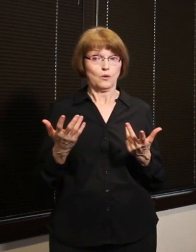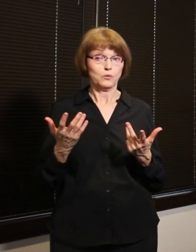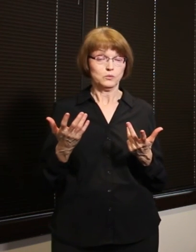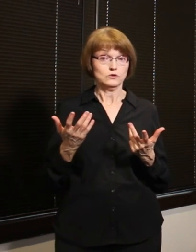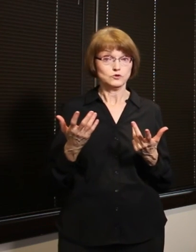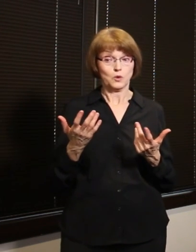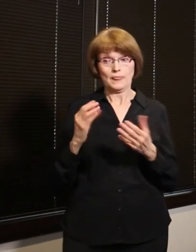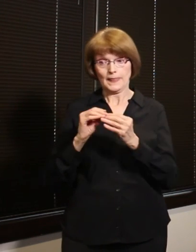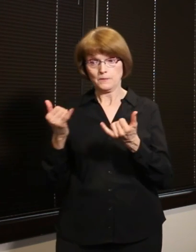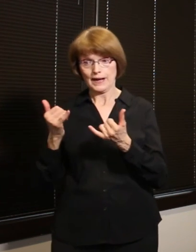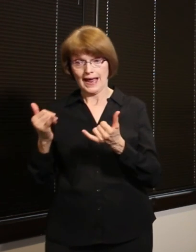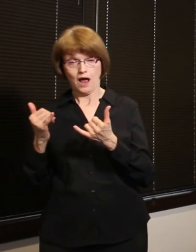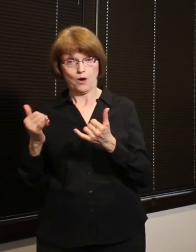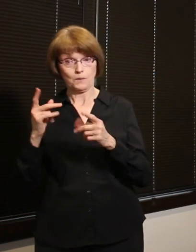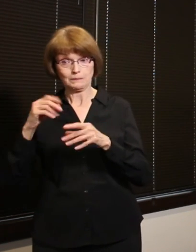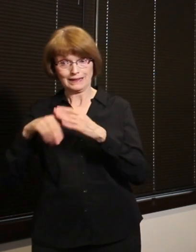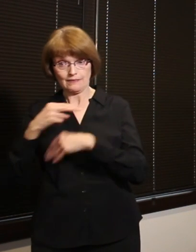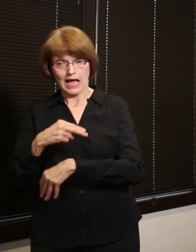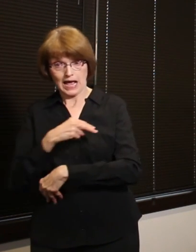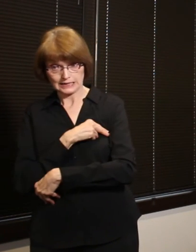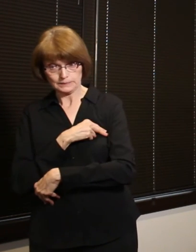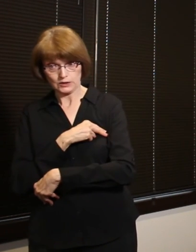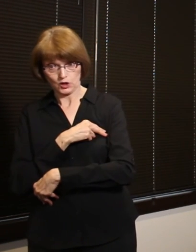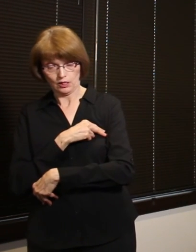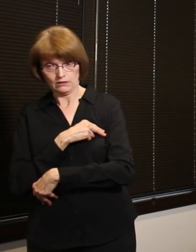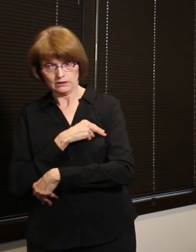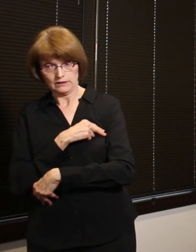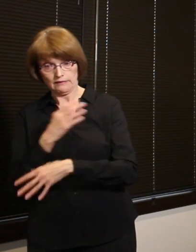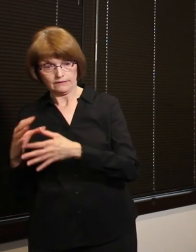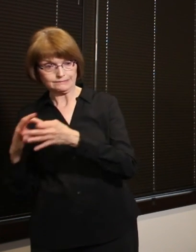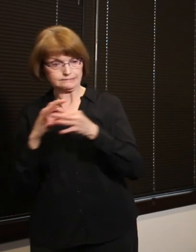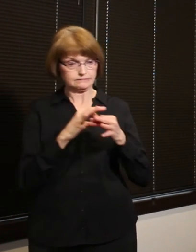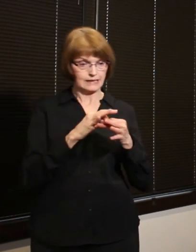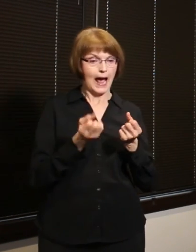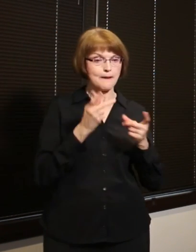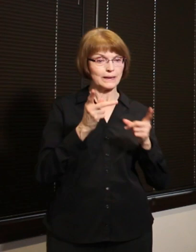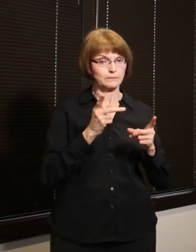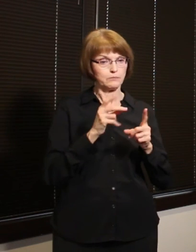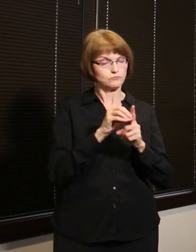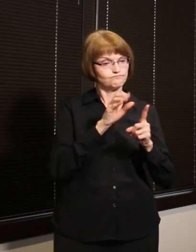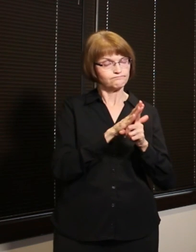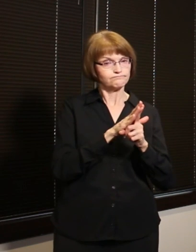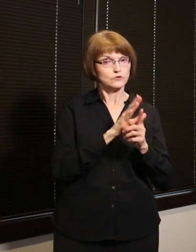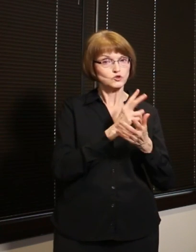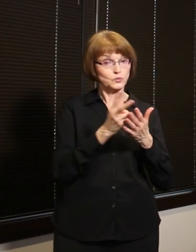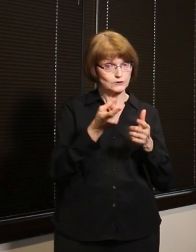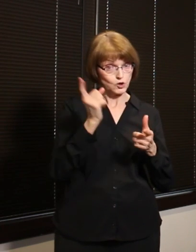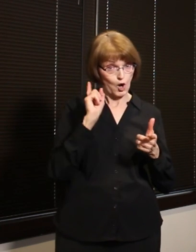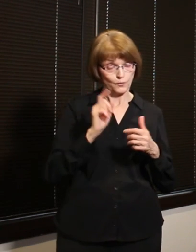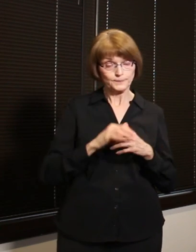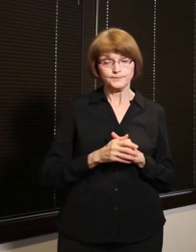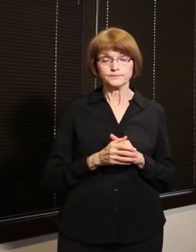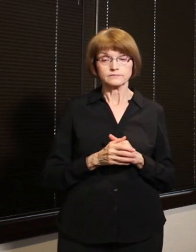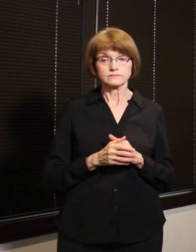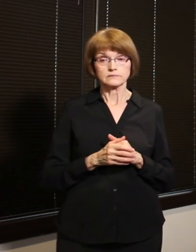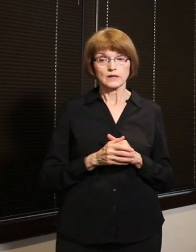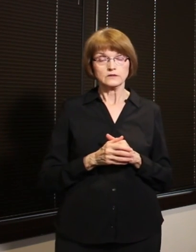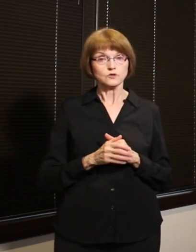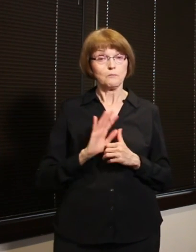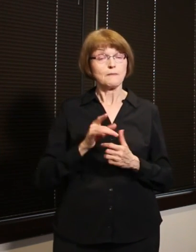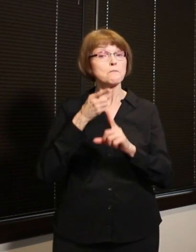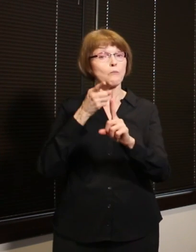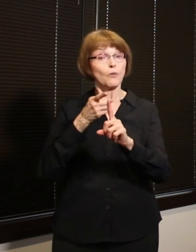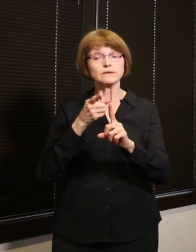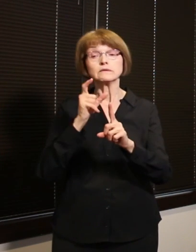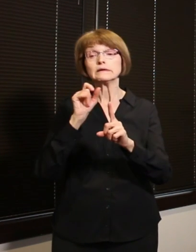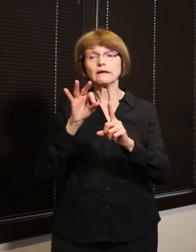ago. So I guess the takeaway point is if we as a community want to see that trend continue to go